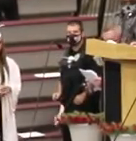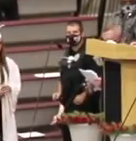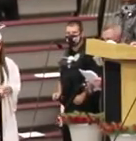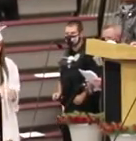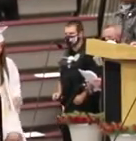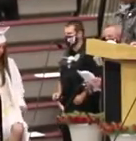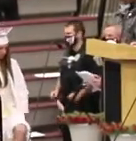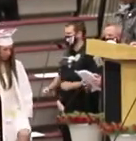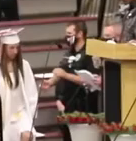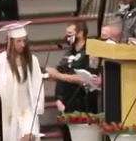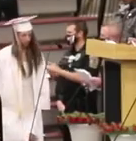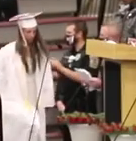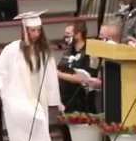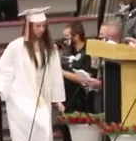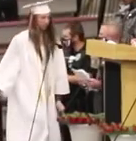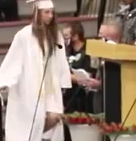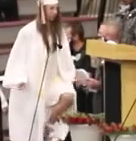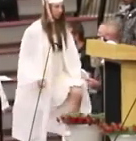Gwyneth Olivia Teresso.